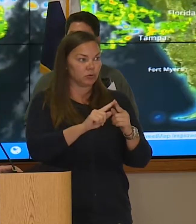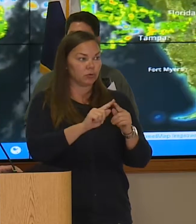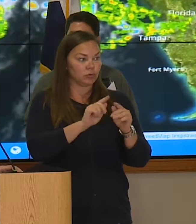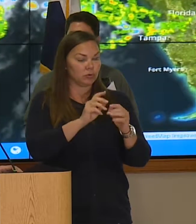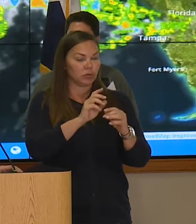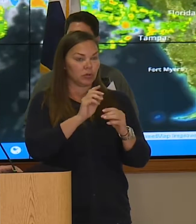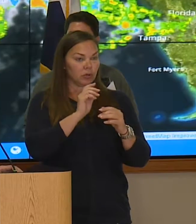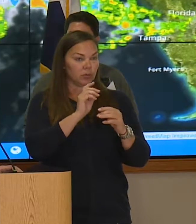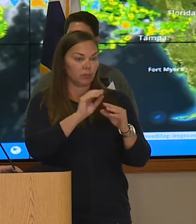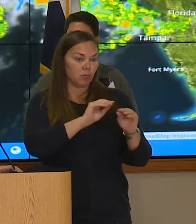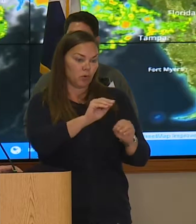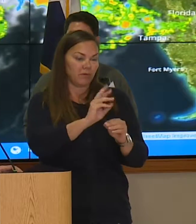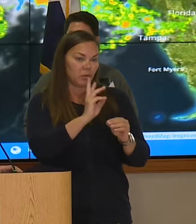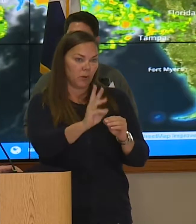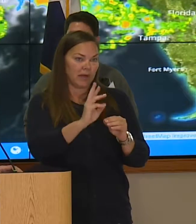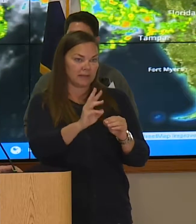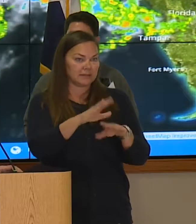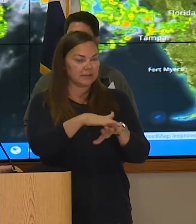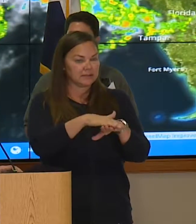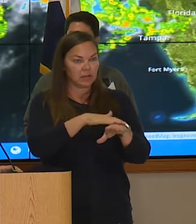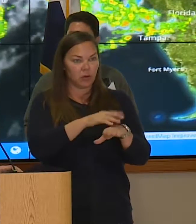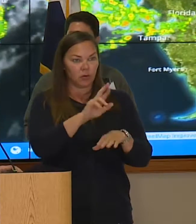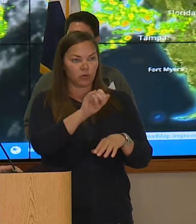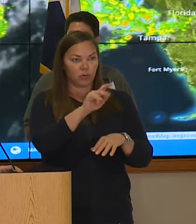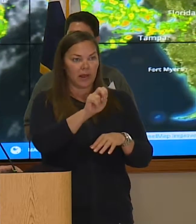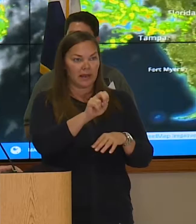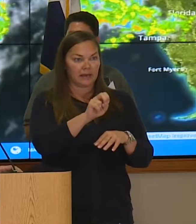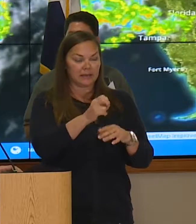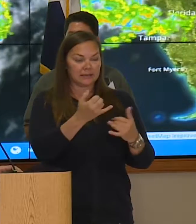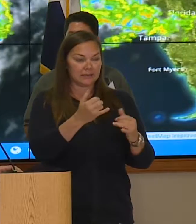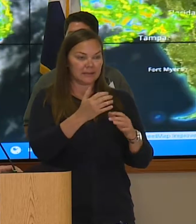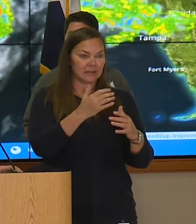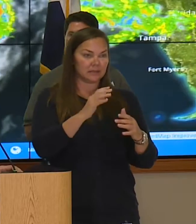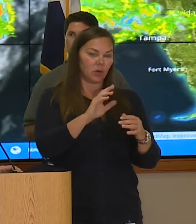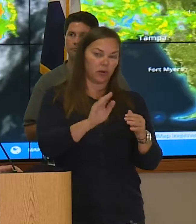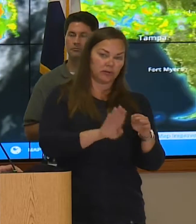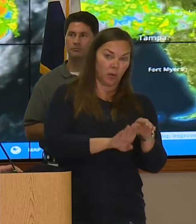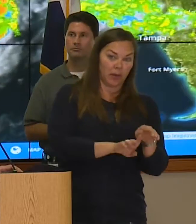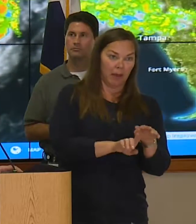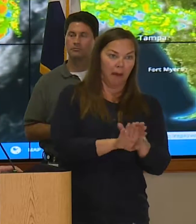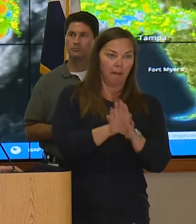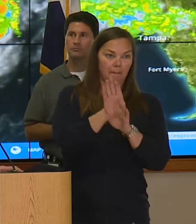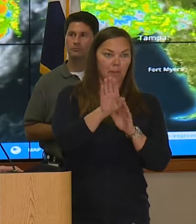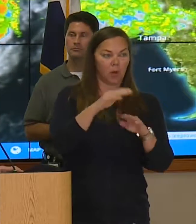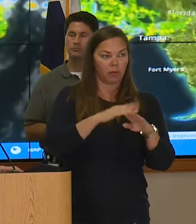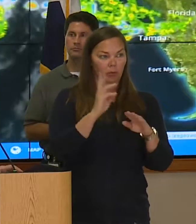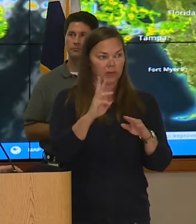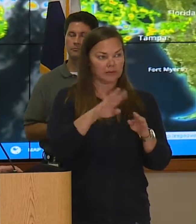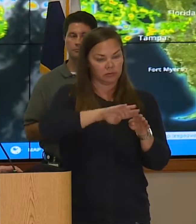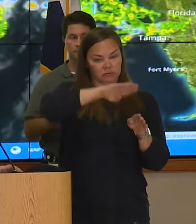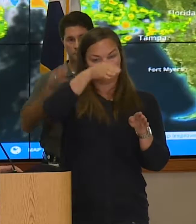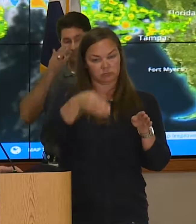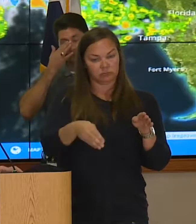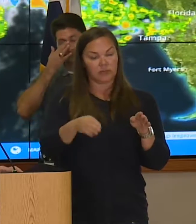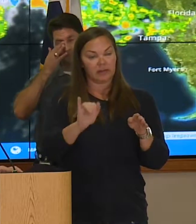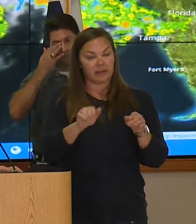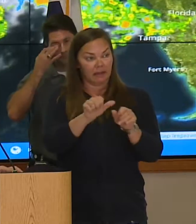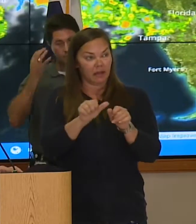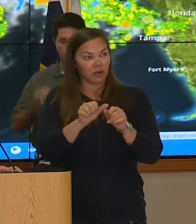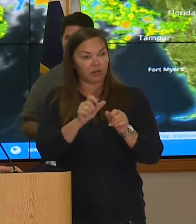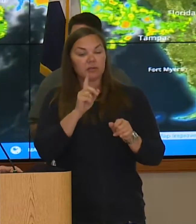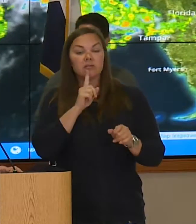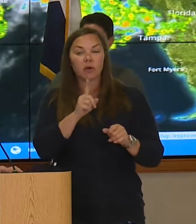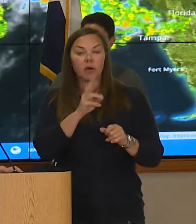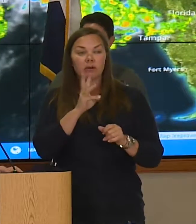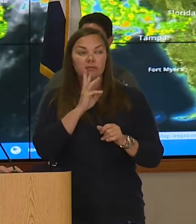the west at a very slow rate, or uphill on the western side of the reservoir. And so areas that are